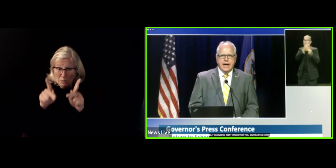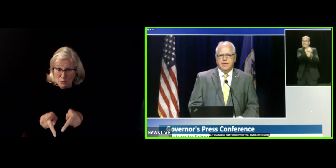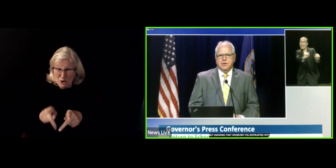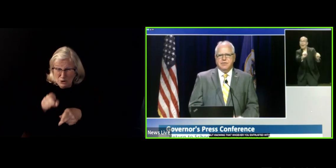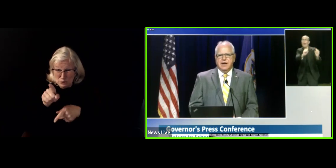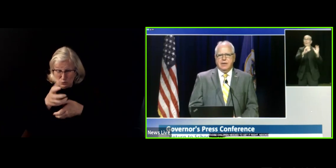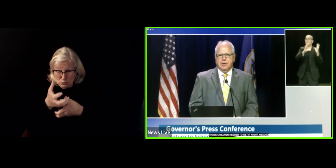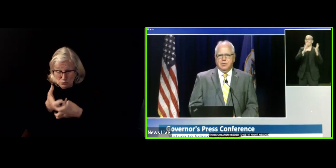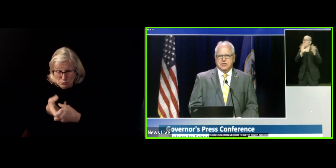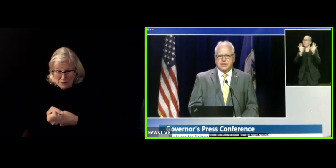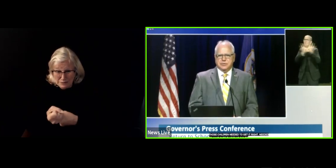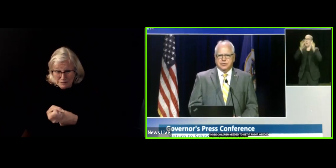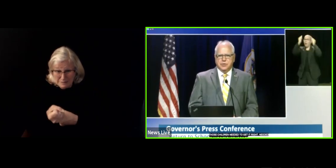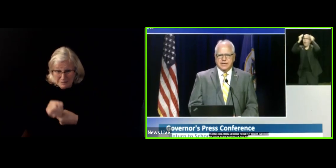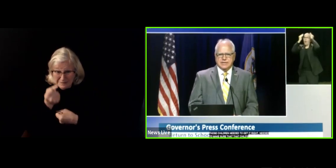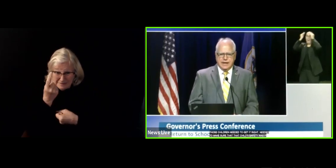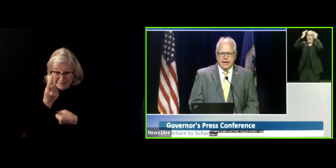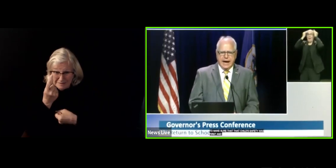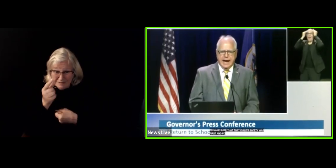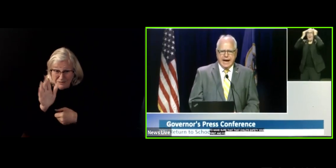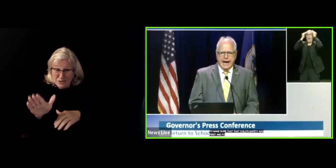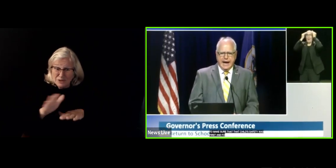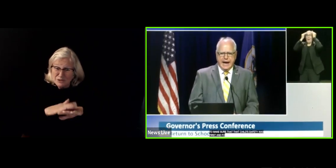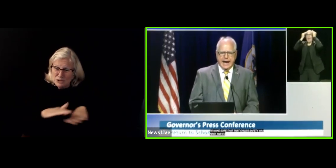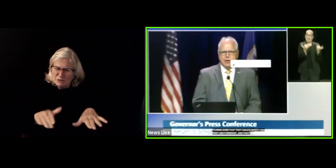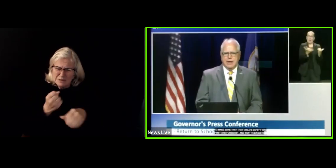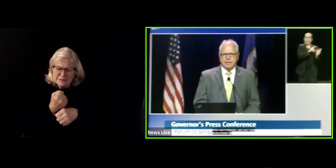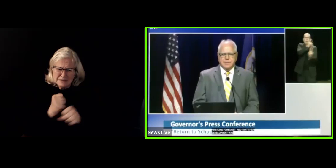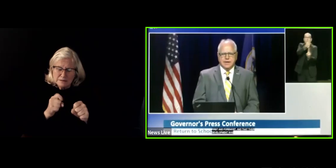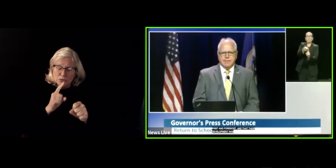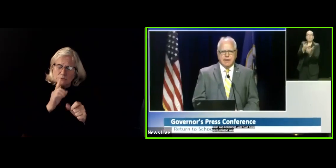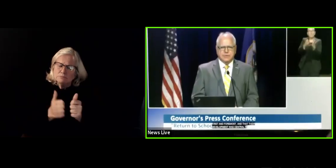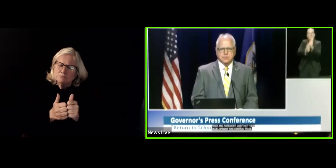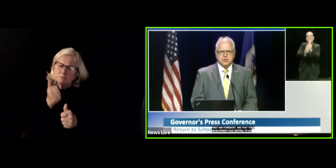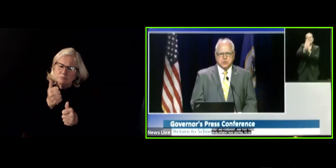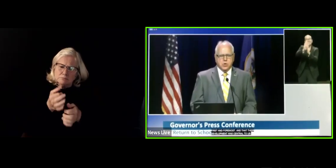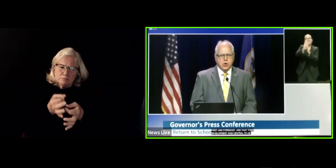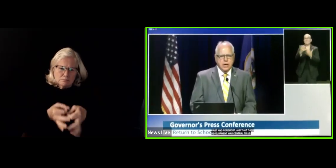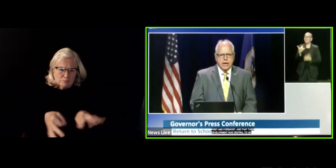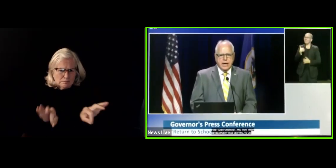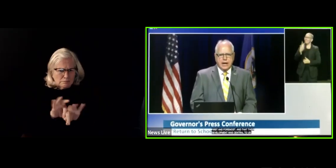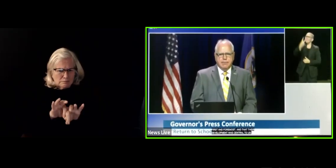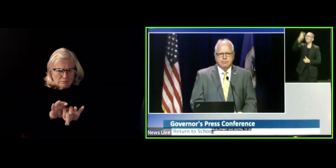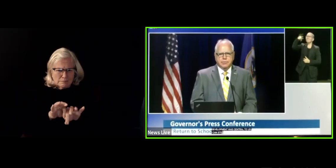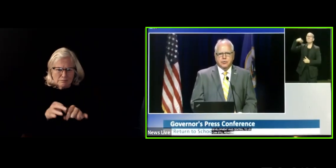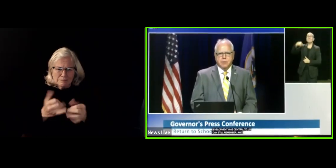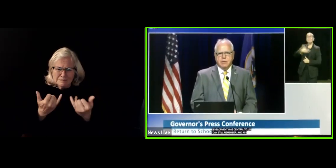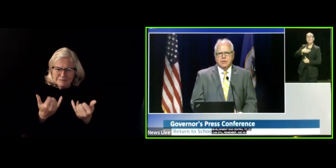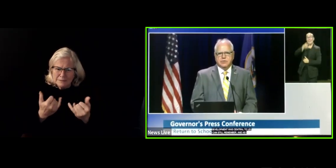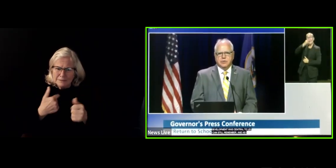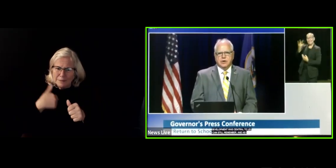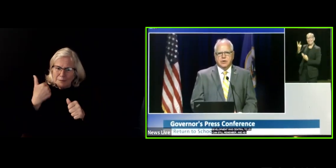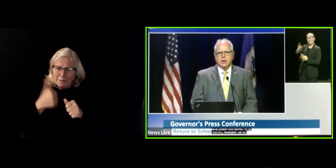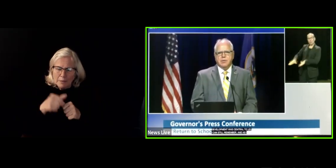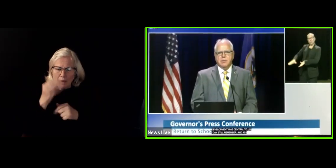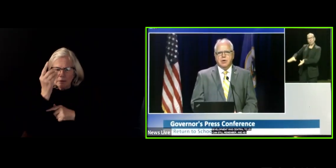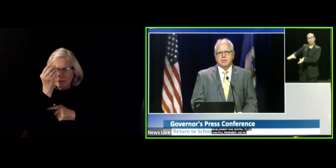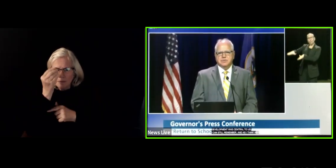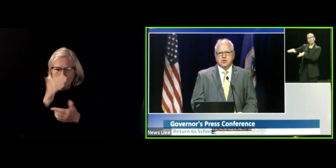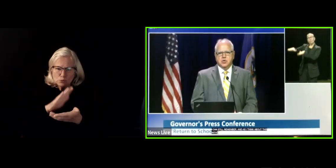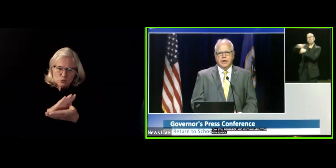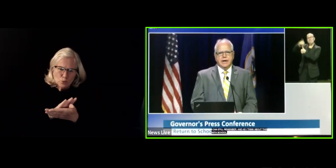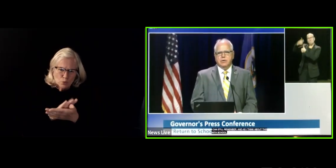and that their development was central to us. I can still remember, and as I think about this with school, those moments, those incredible